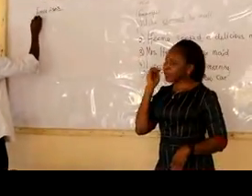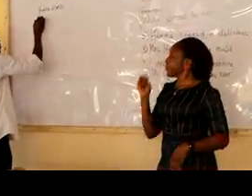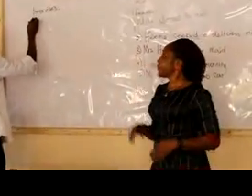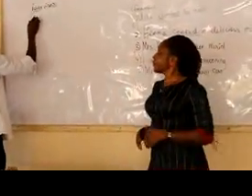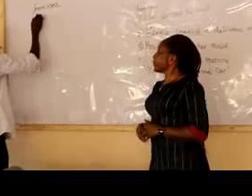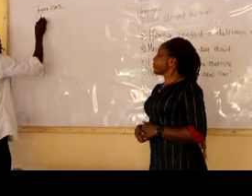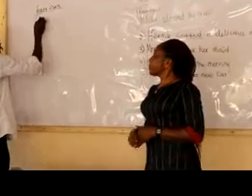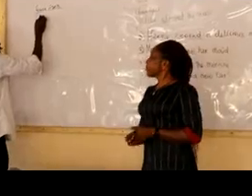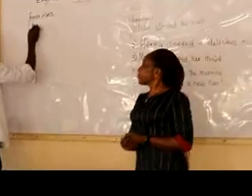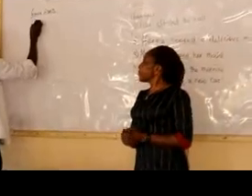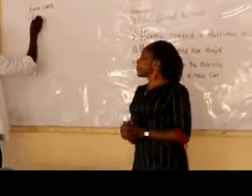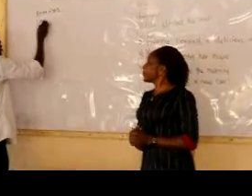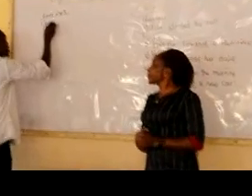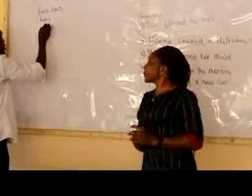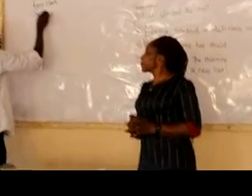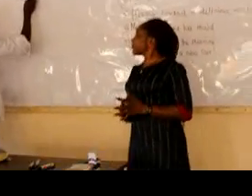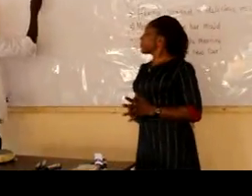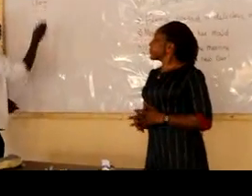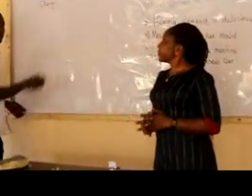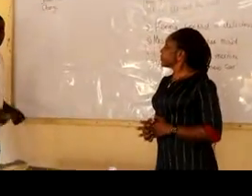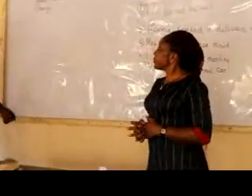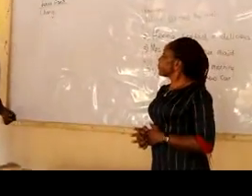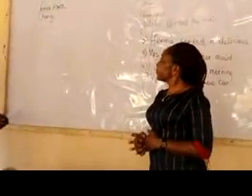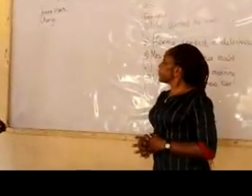Instruction. Change